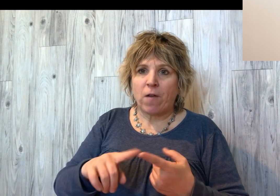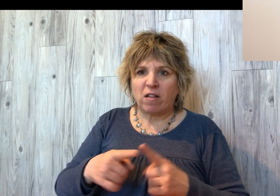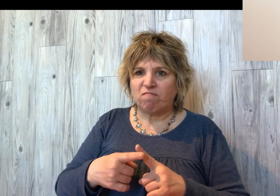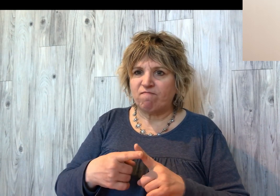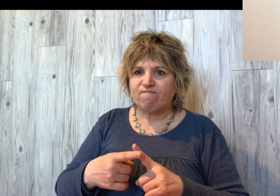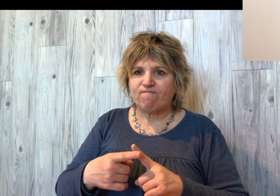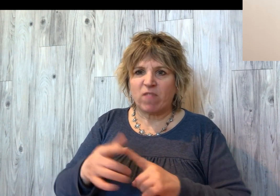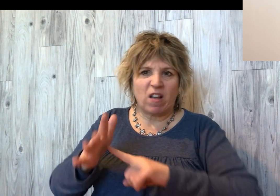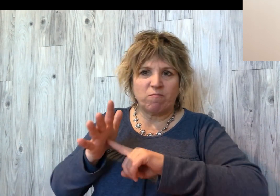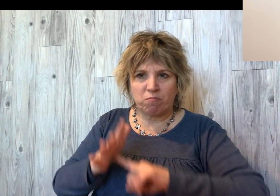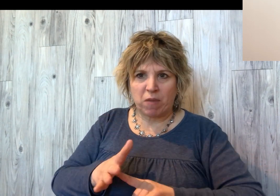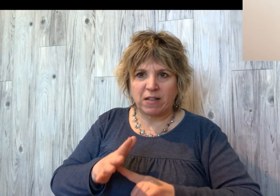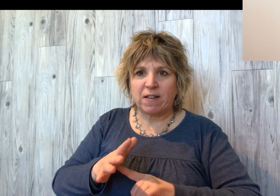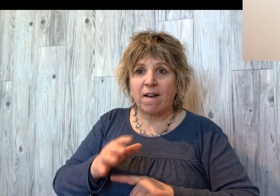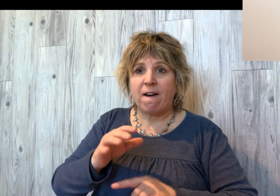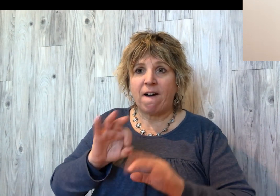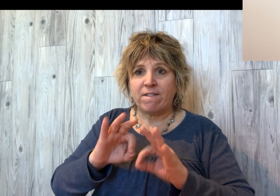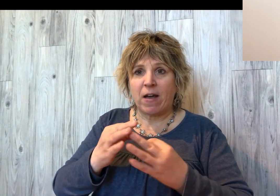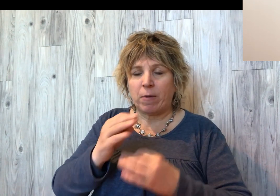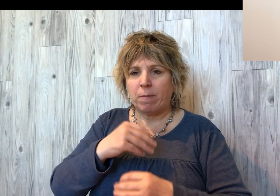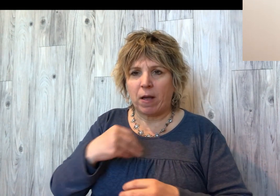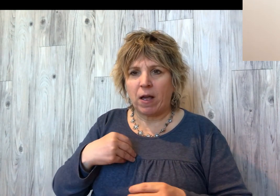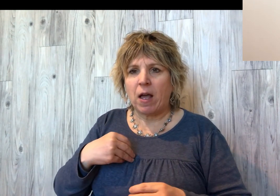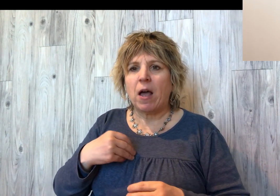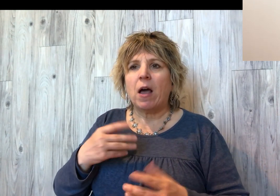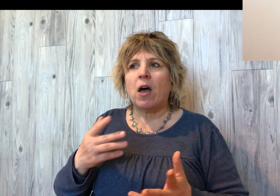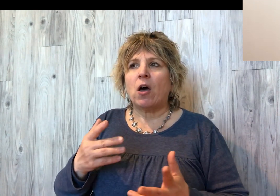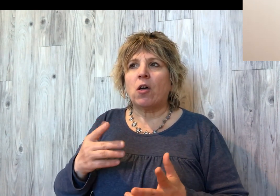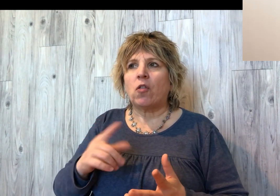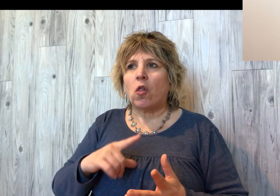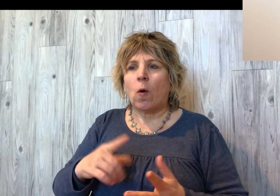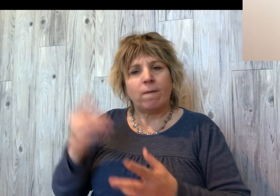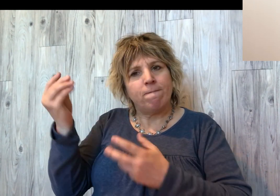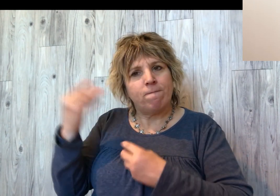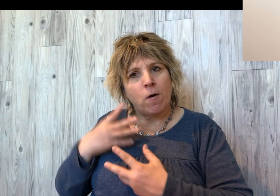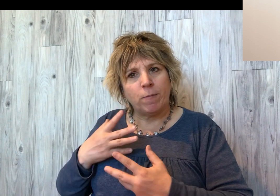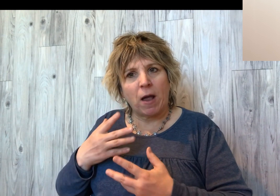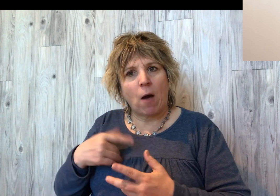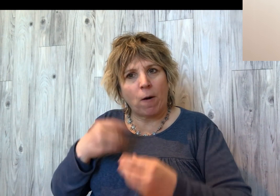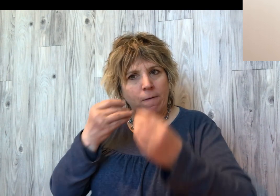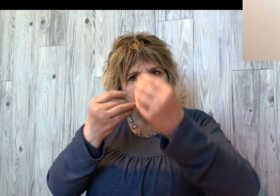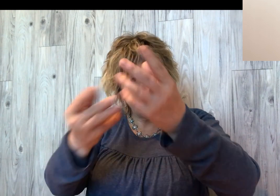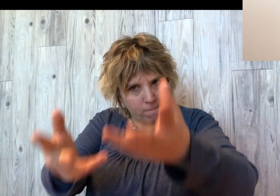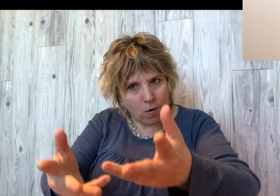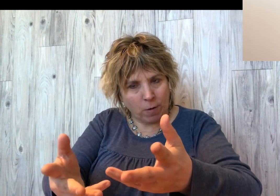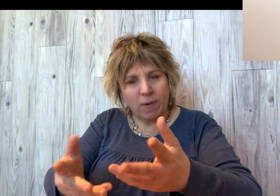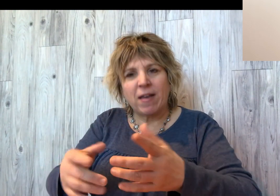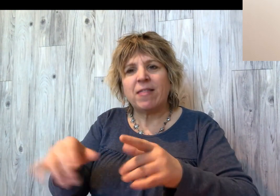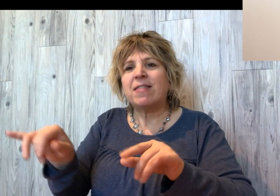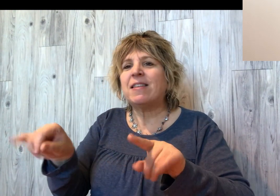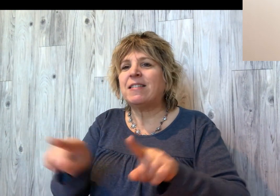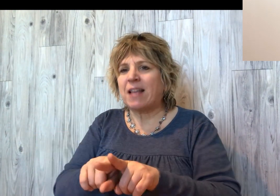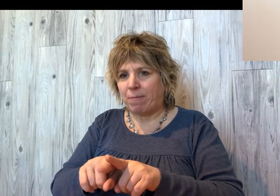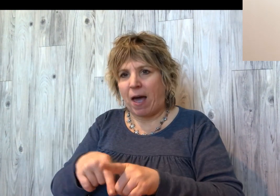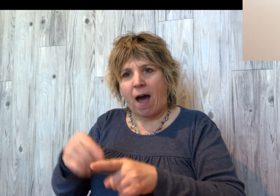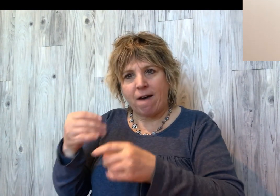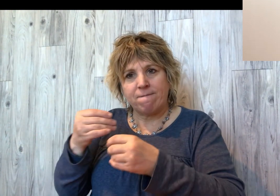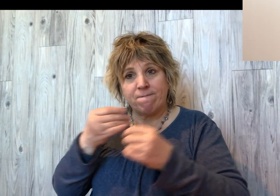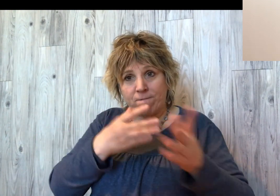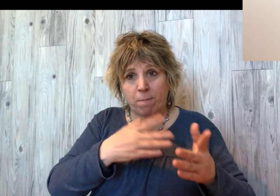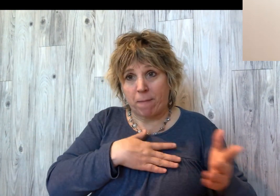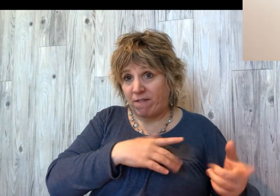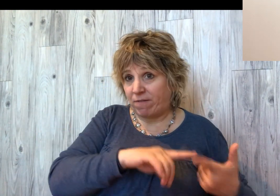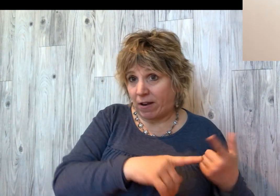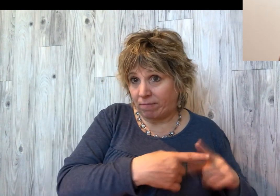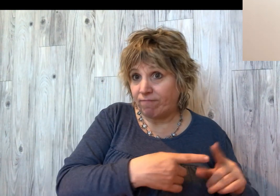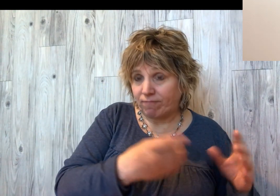by a family member. And so in that conversation, the Lord just put this on my heart, and I want to share with you today what I shared with him.